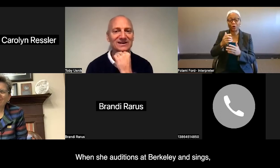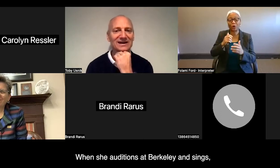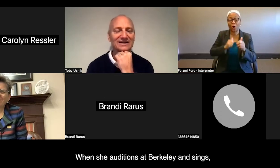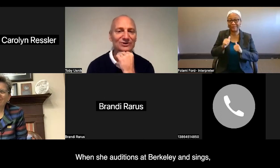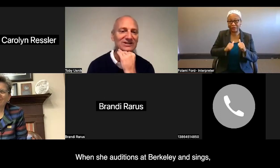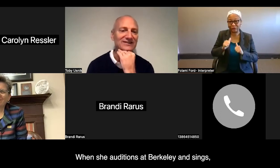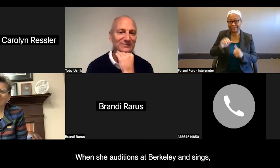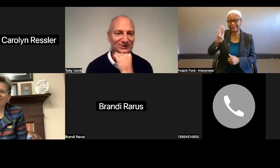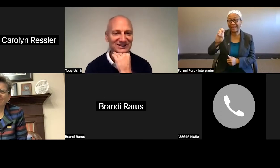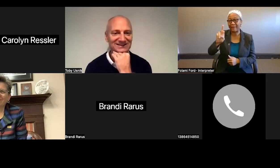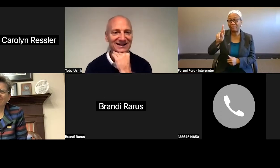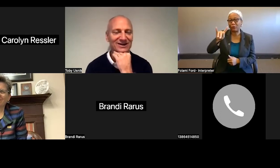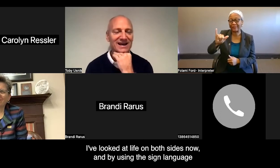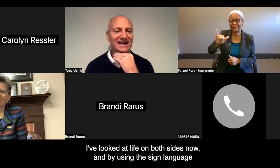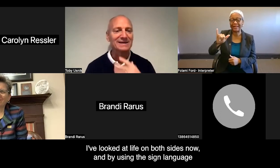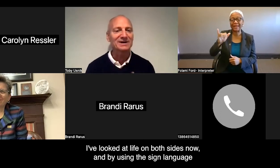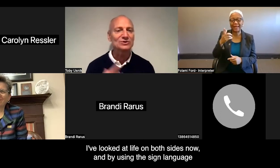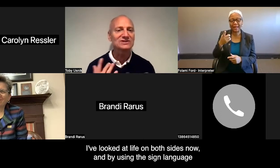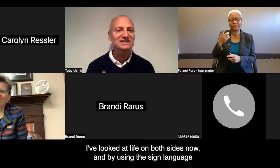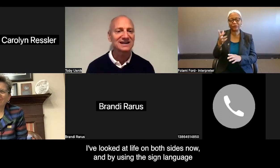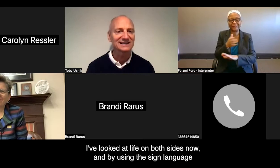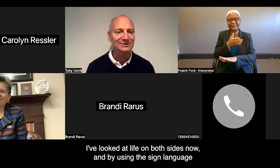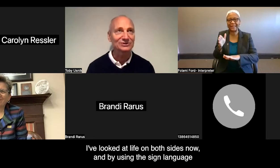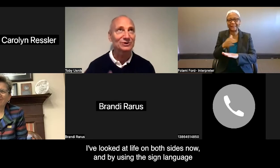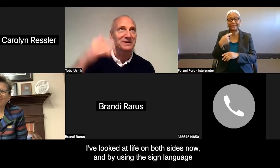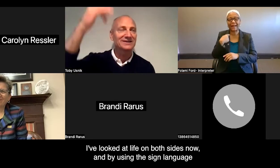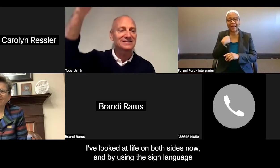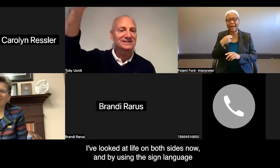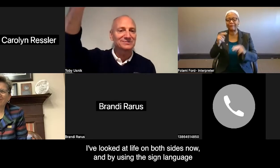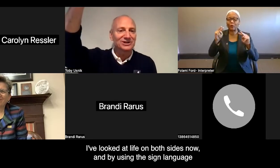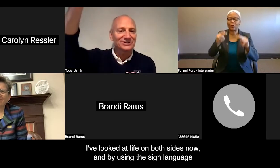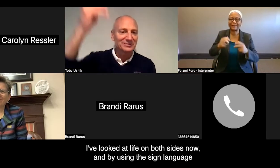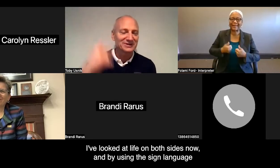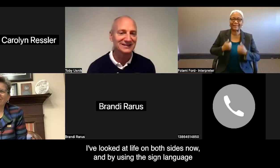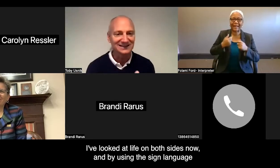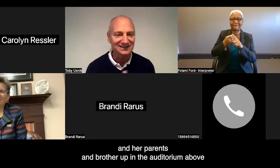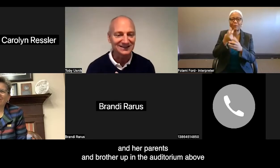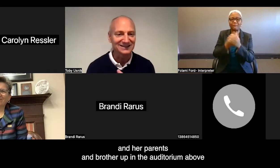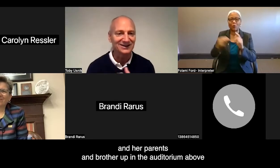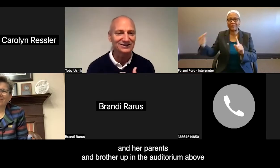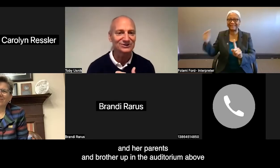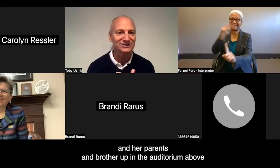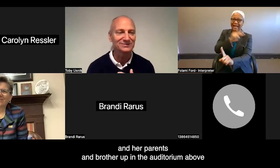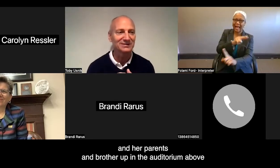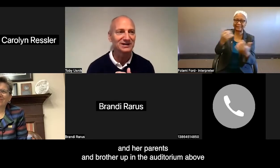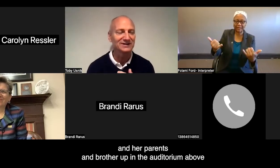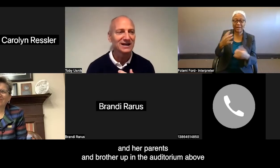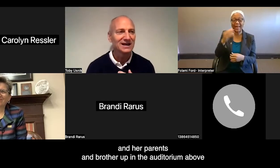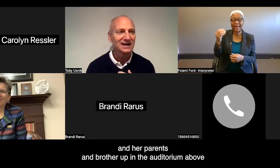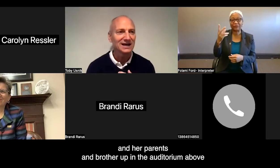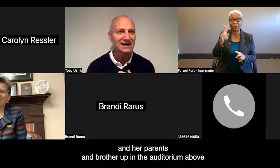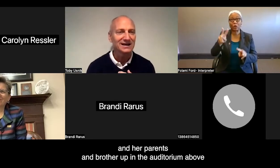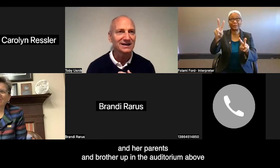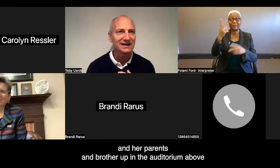I've looked at life from both sides now. And by using the sign language and her parents and brother up in the auditorium above,